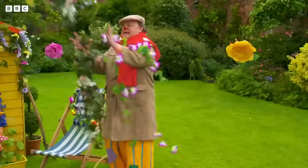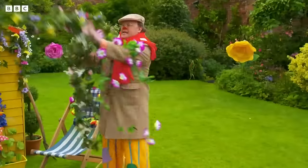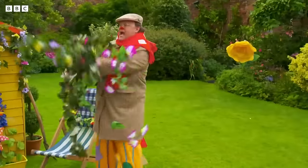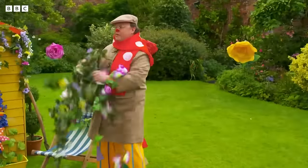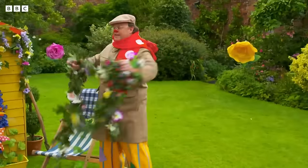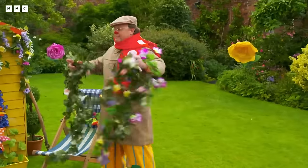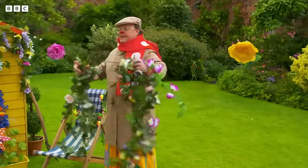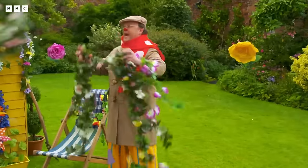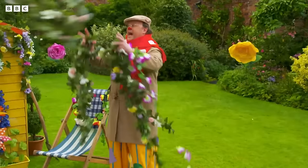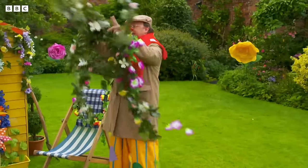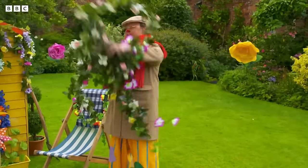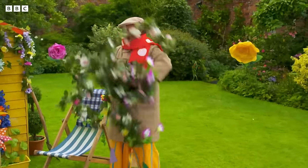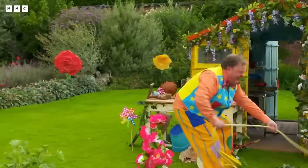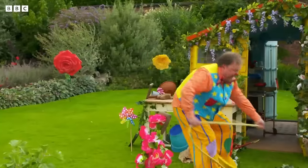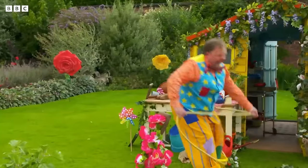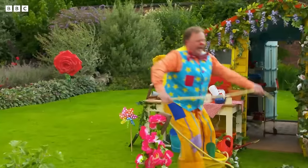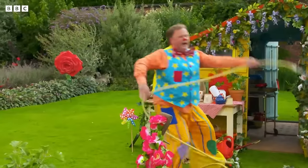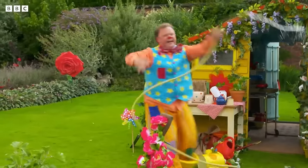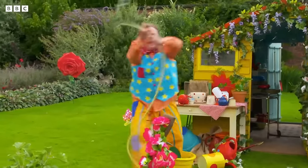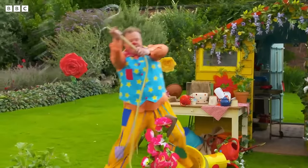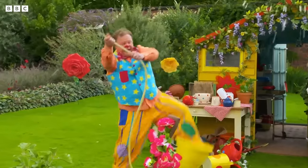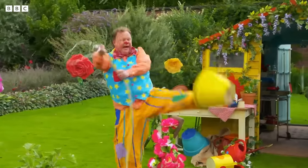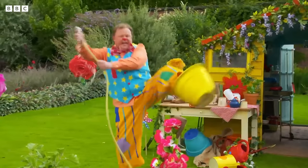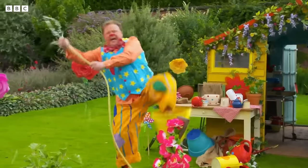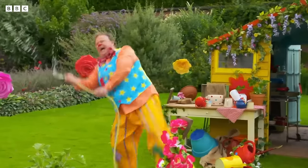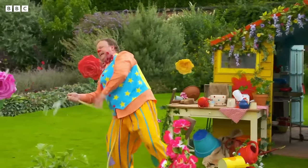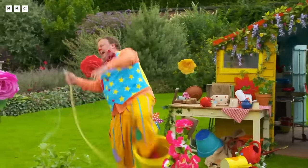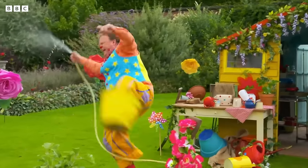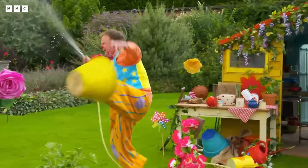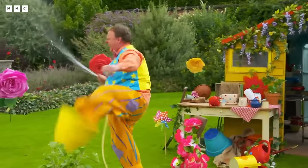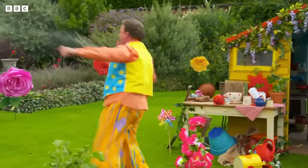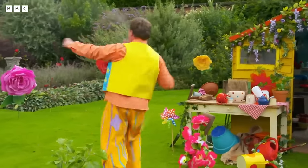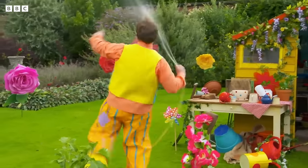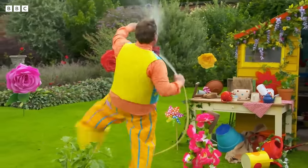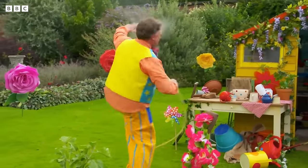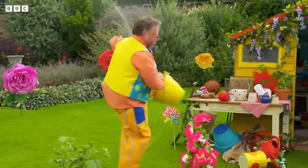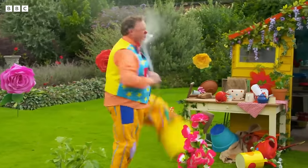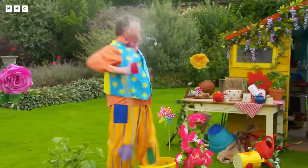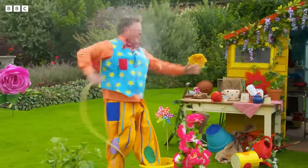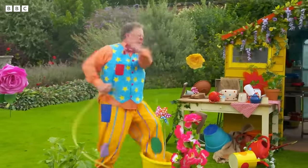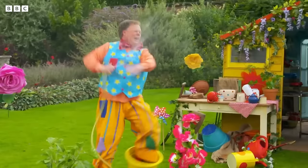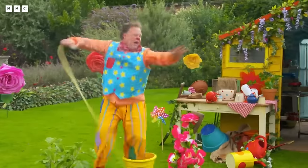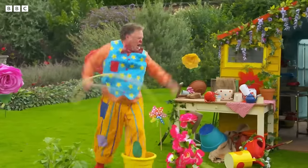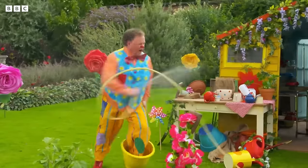No, it's my garden! I can't get it off!